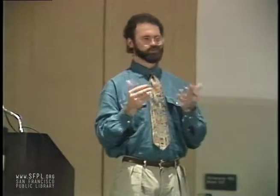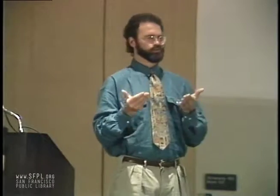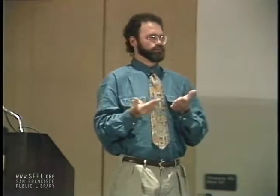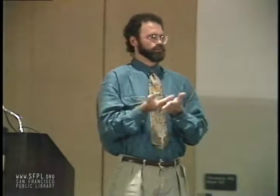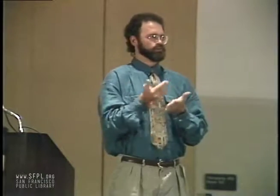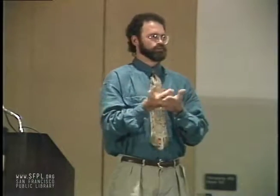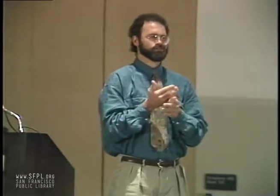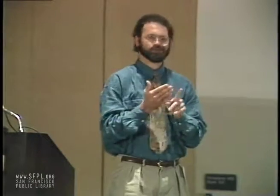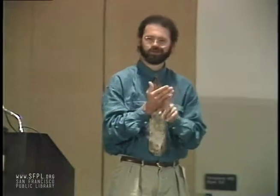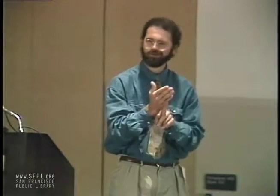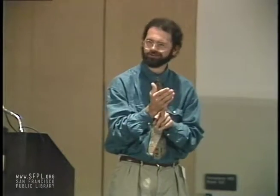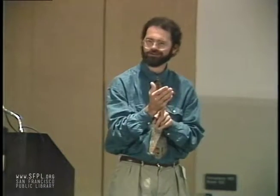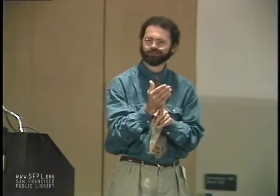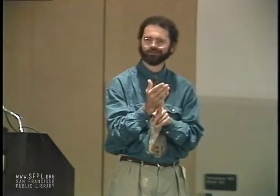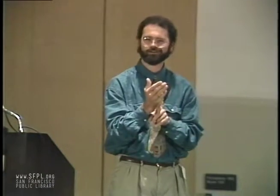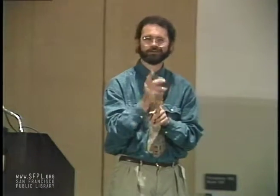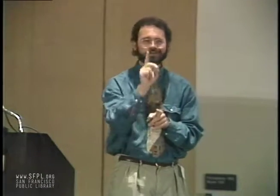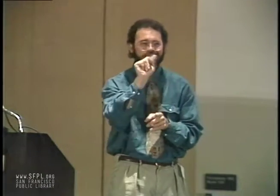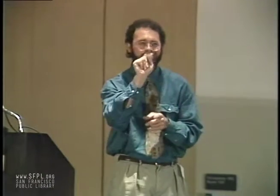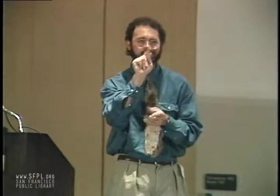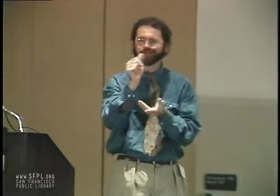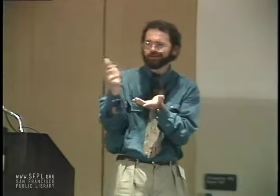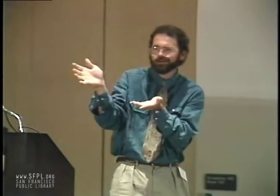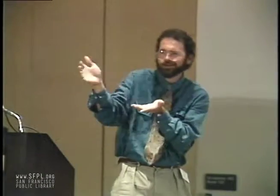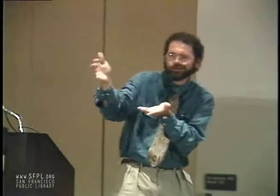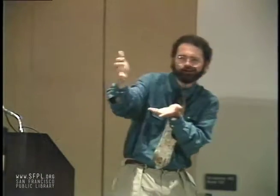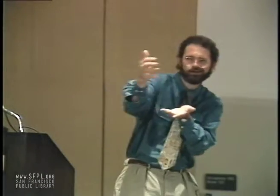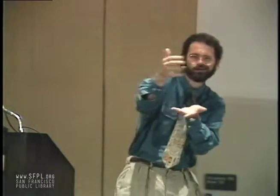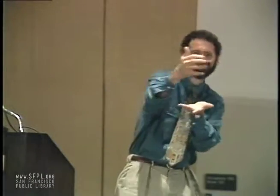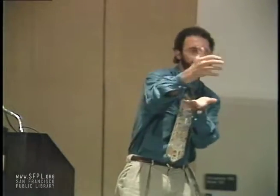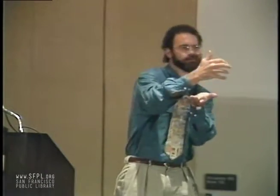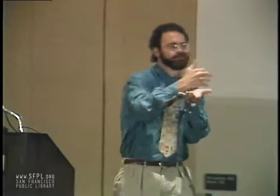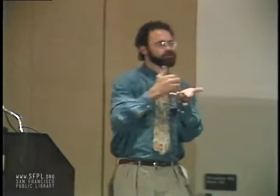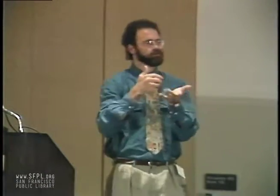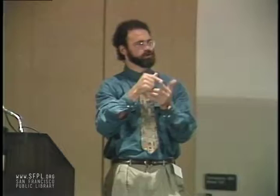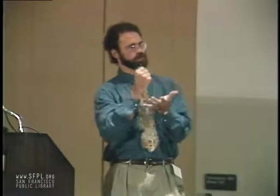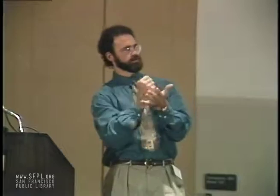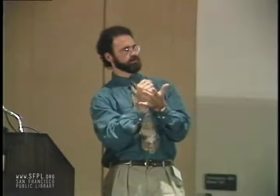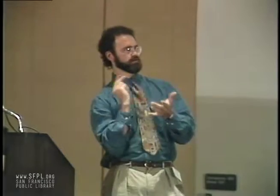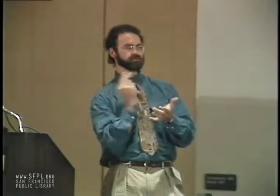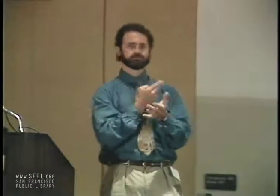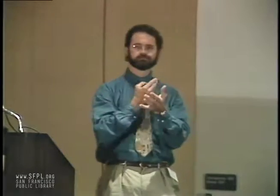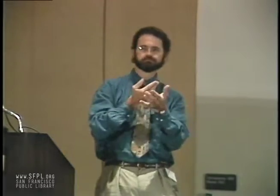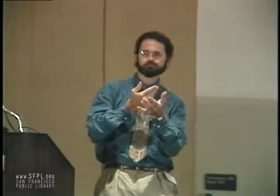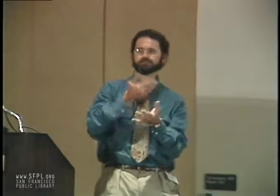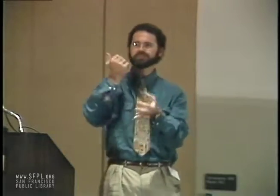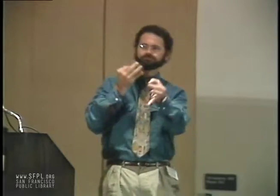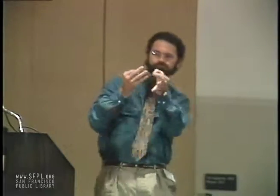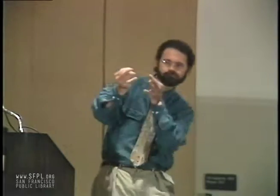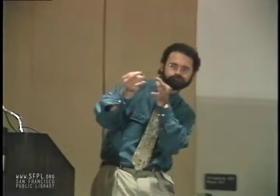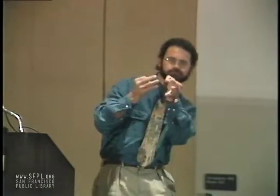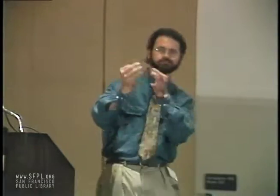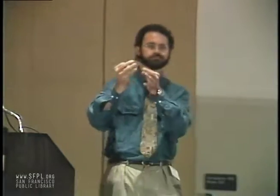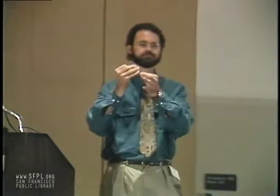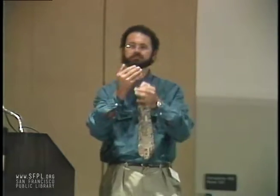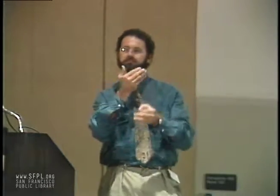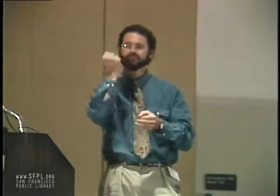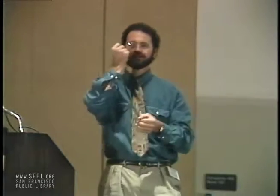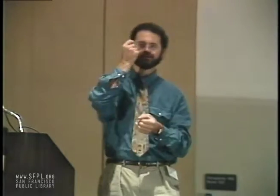to define it. So you can see that it's a very new field, and it's only lately that we're gathering the data to